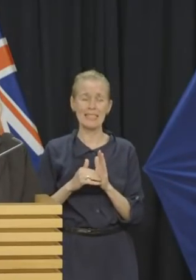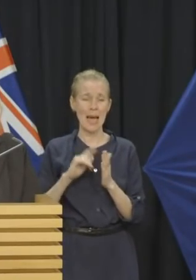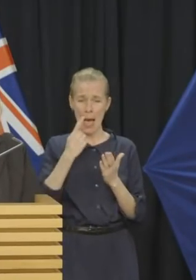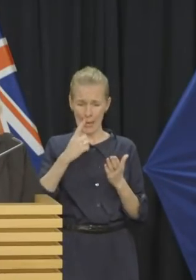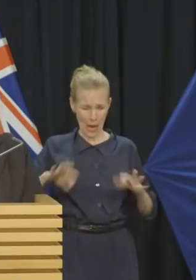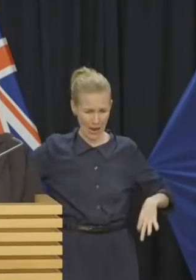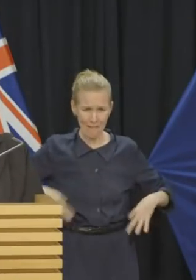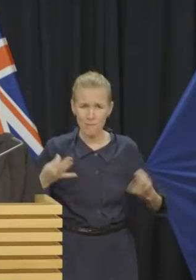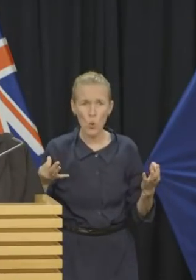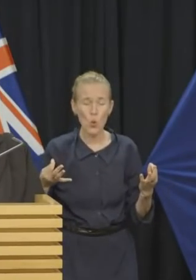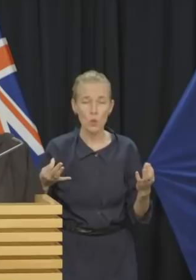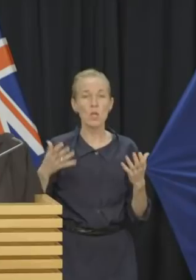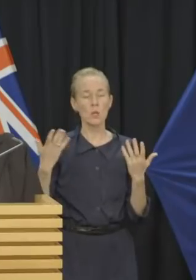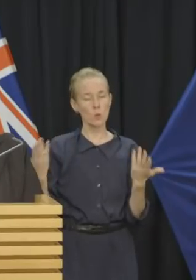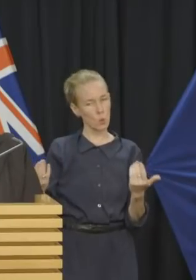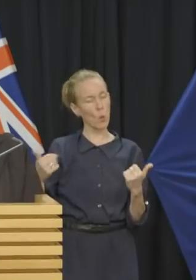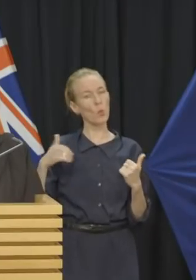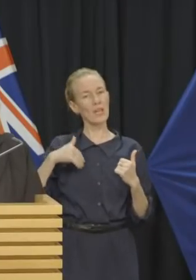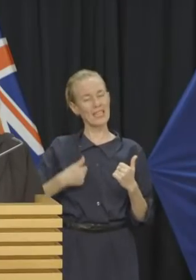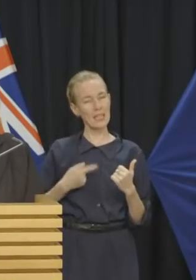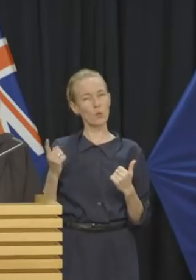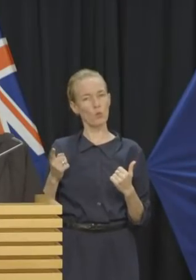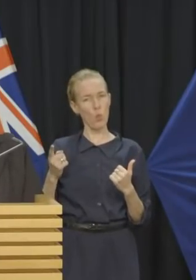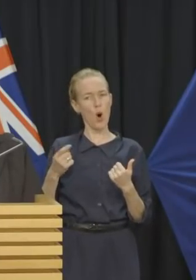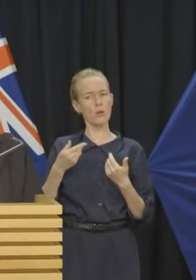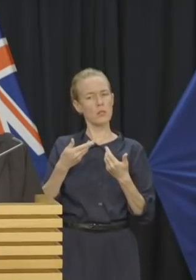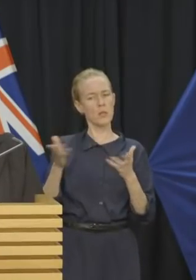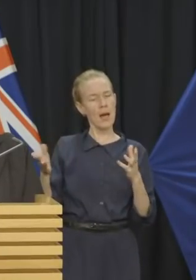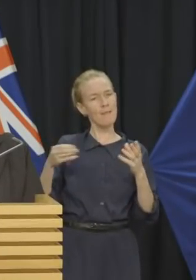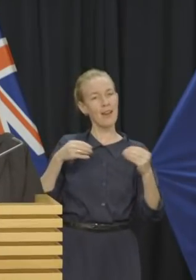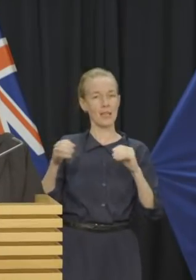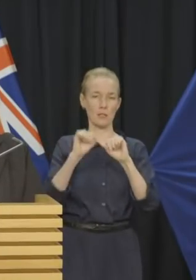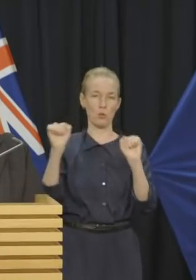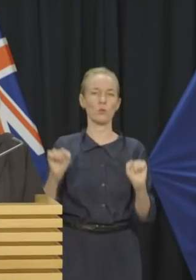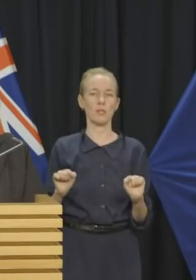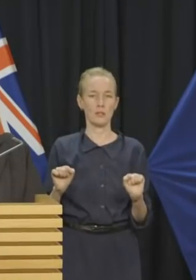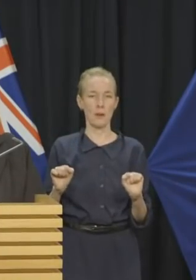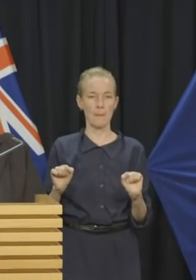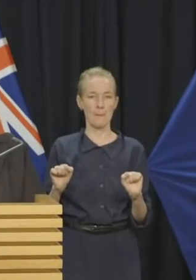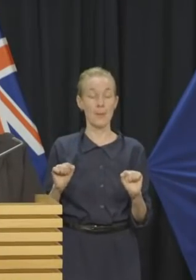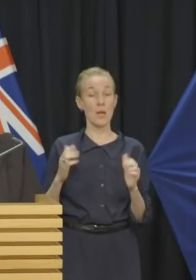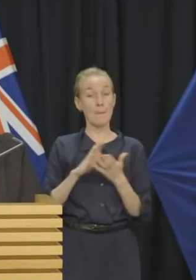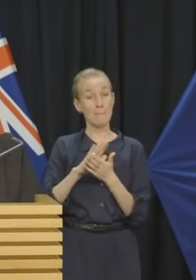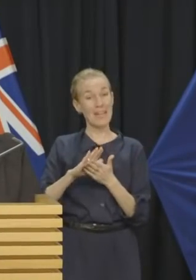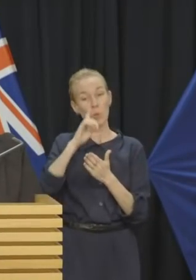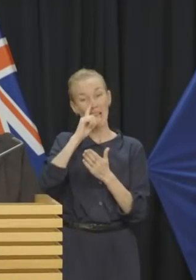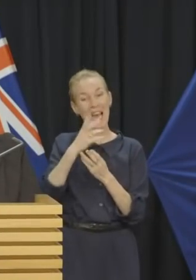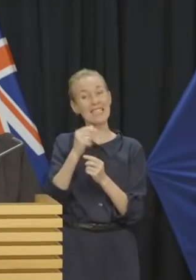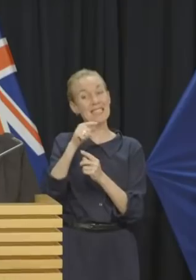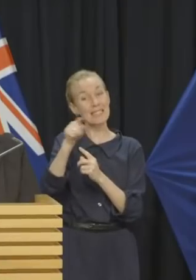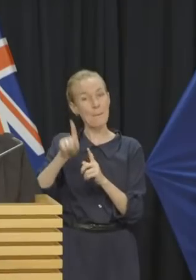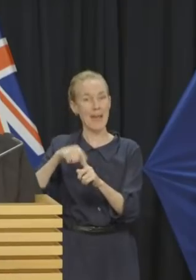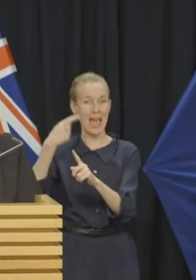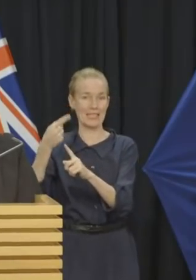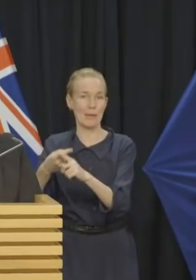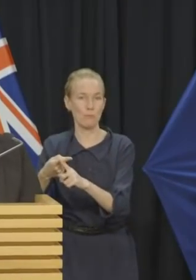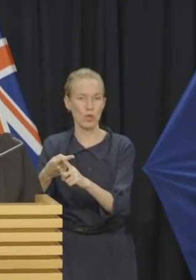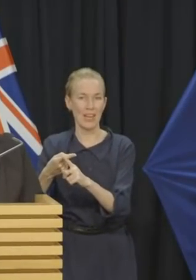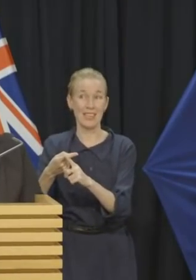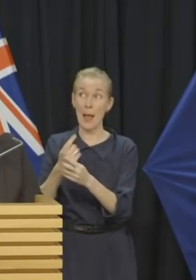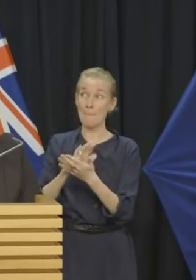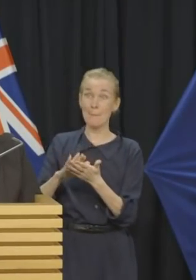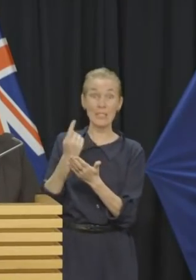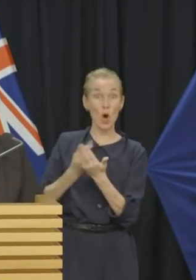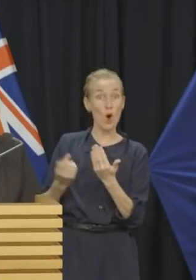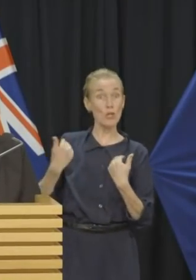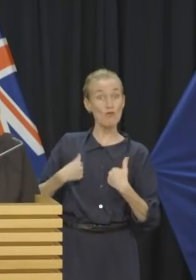first step was there did need to be a waiver system that needed to be put in place, so we weren't economically rationing the ability of